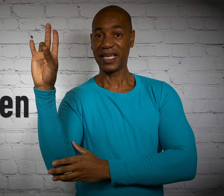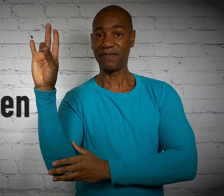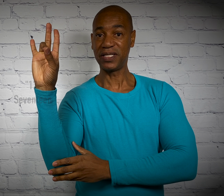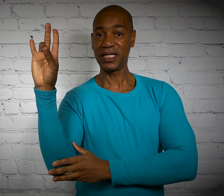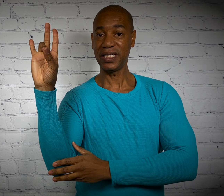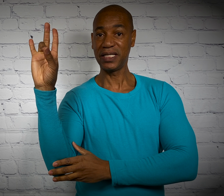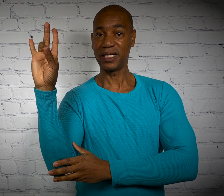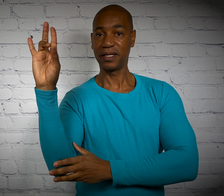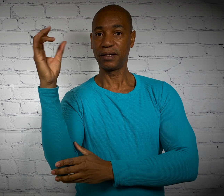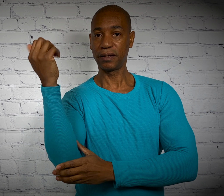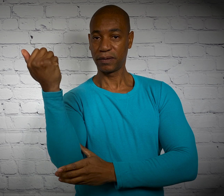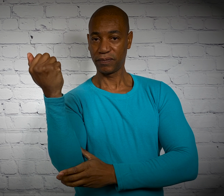17,